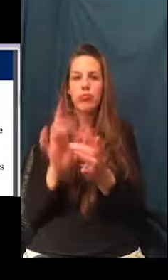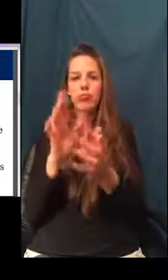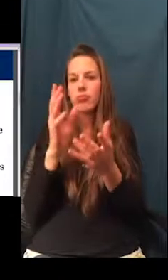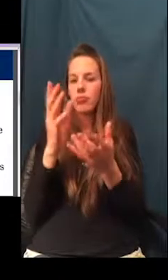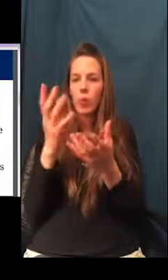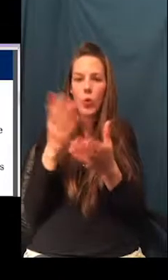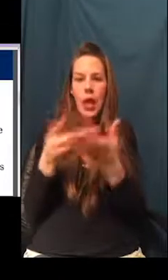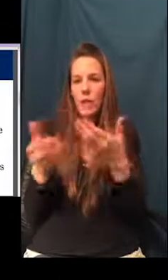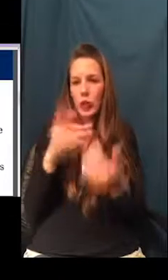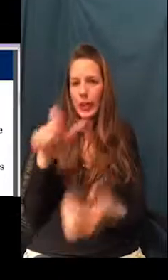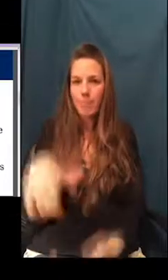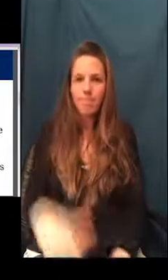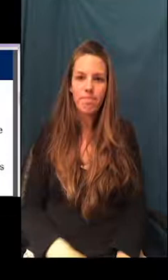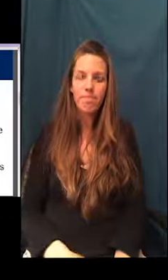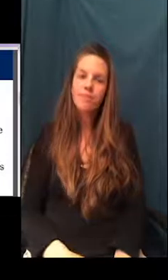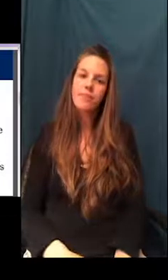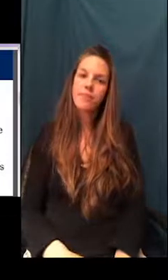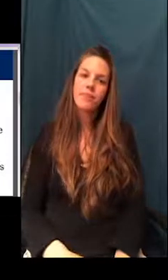go.